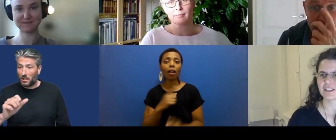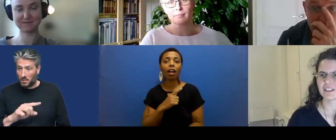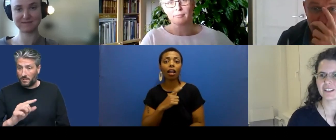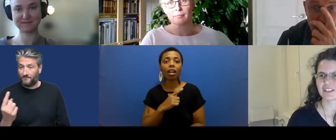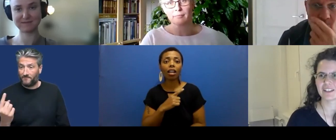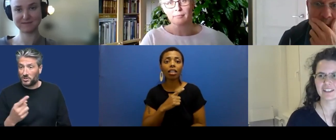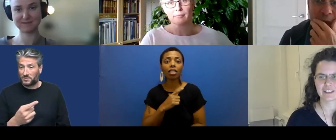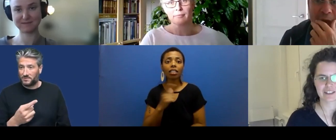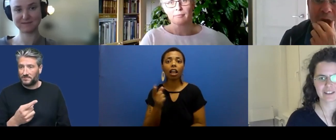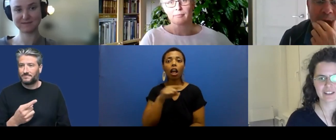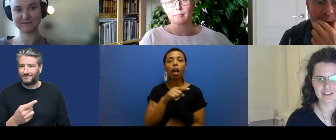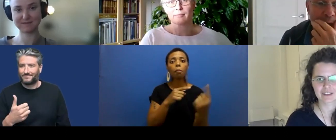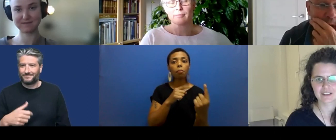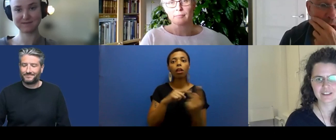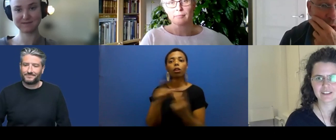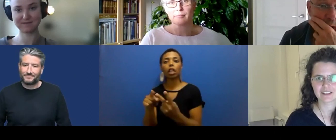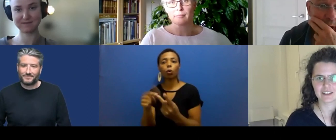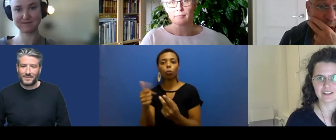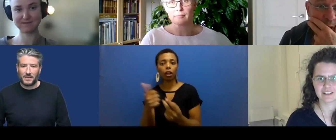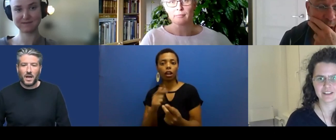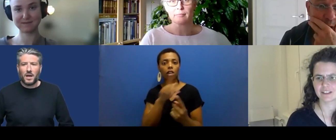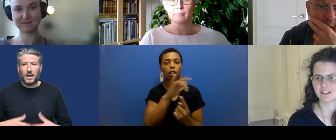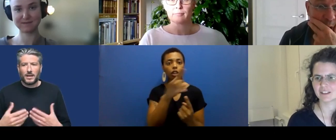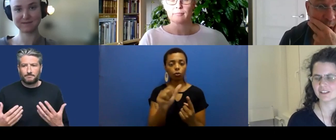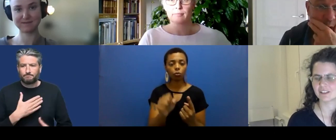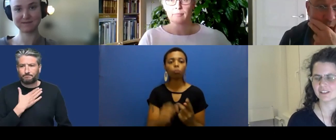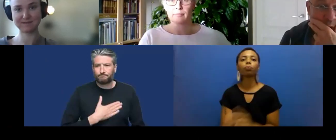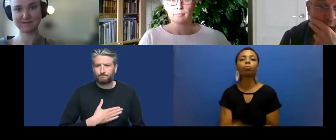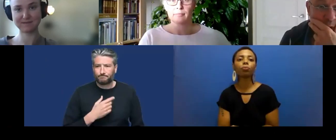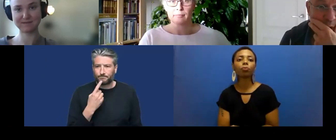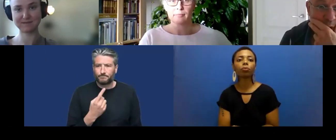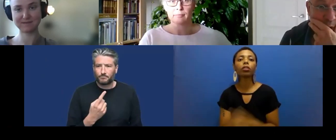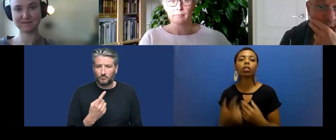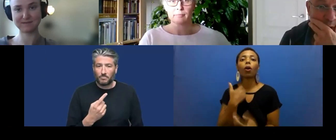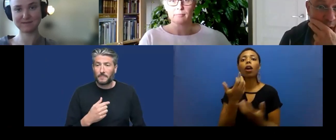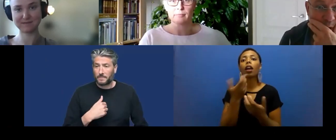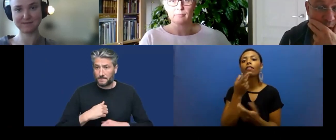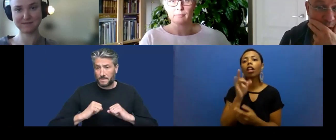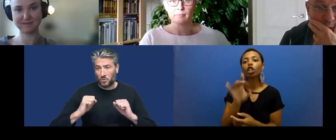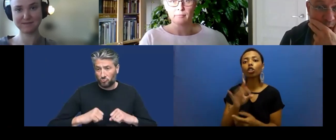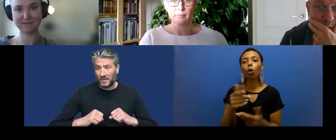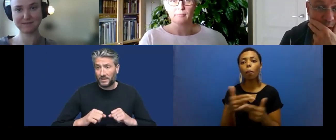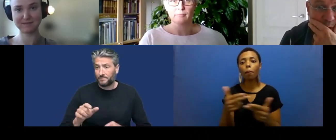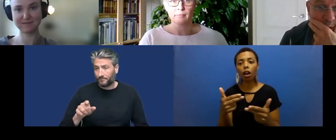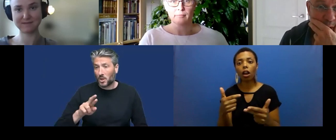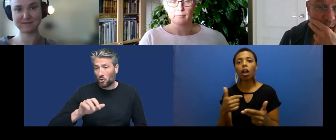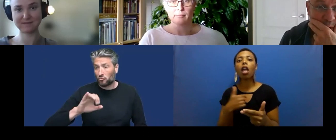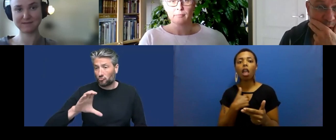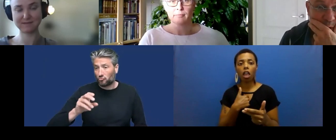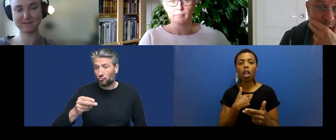Okay. I just want to say, and I agree with you, Richard, but I certainly believe